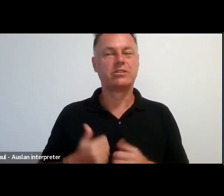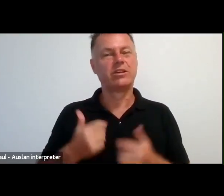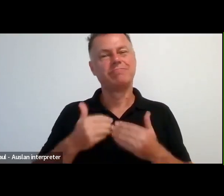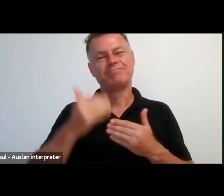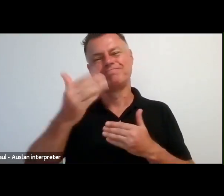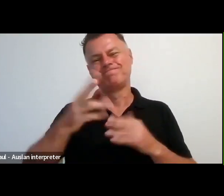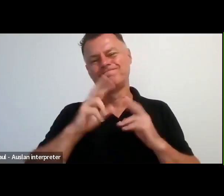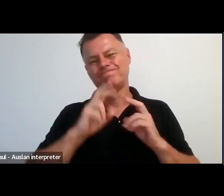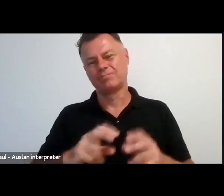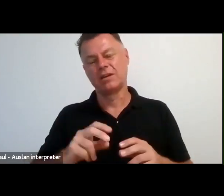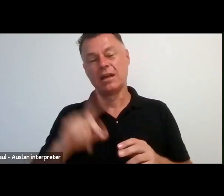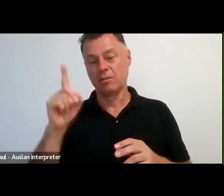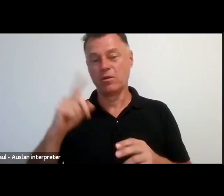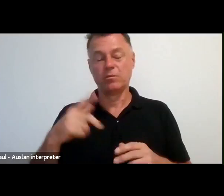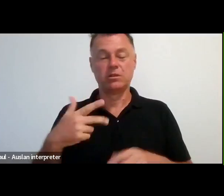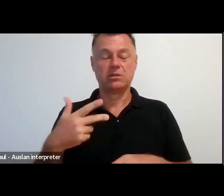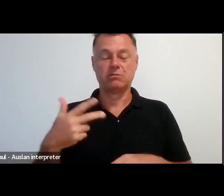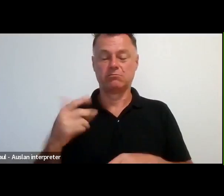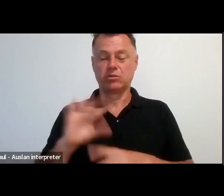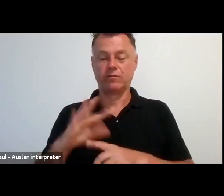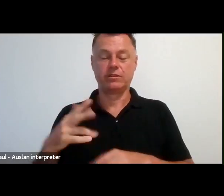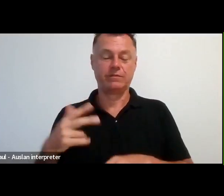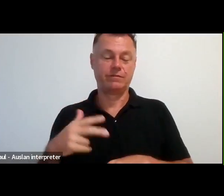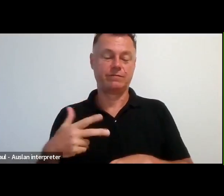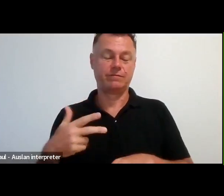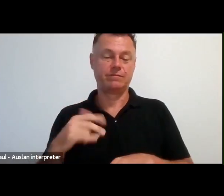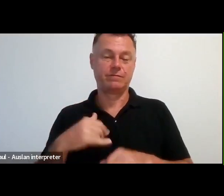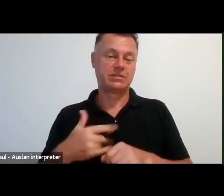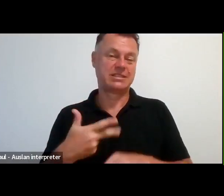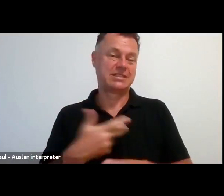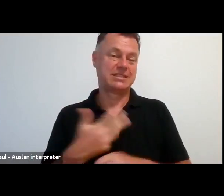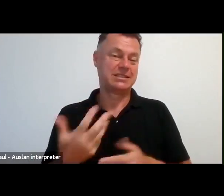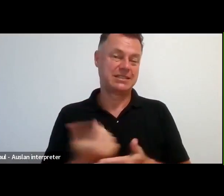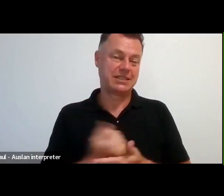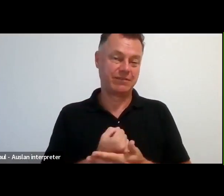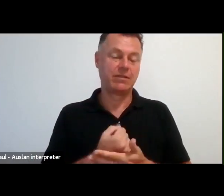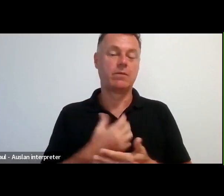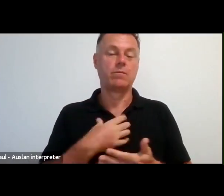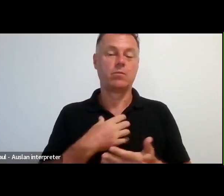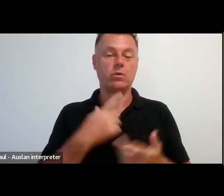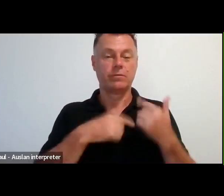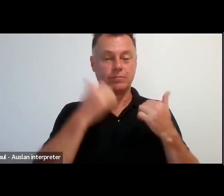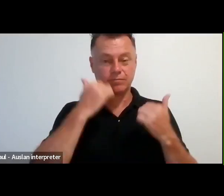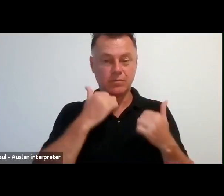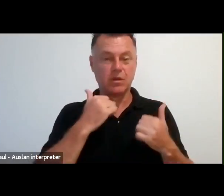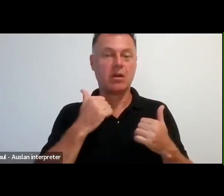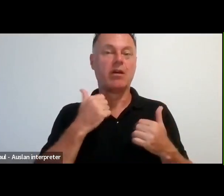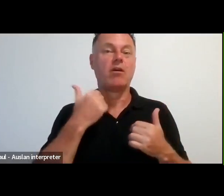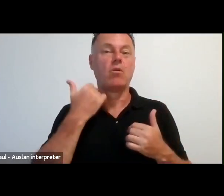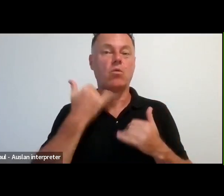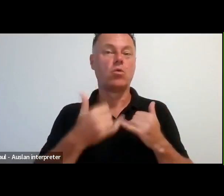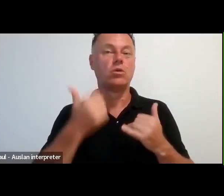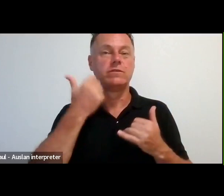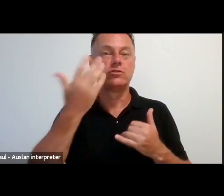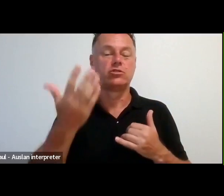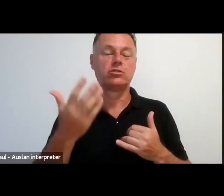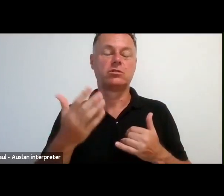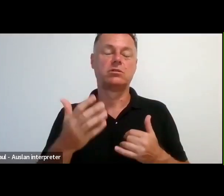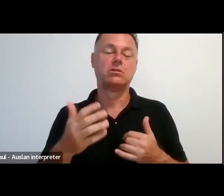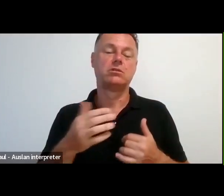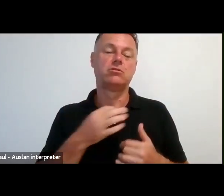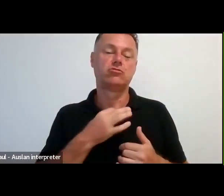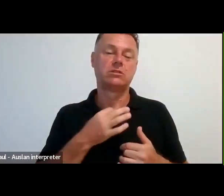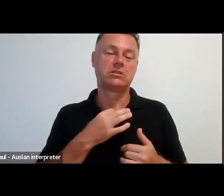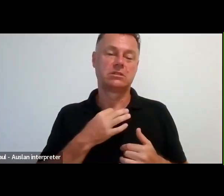suggests that it is safe. And in fact, there is more emerging evidence of the potential risks of having COVID in your child